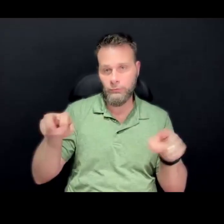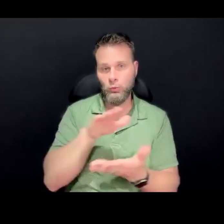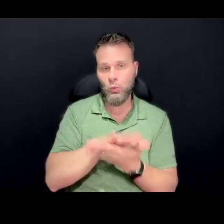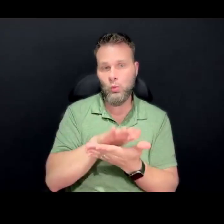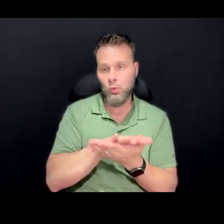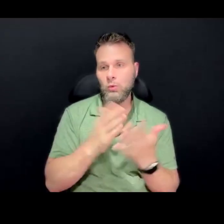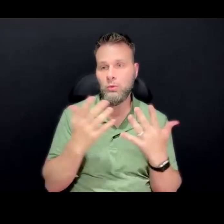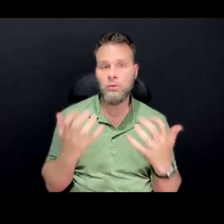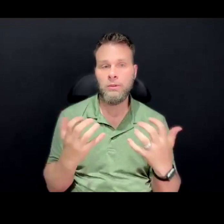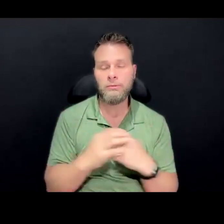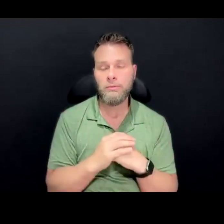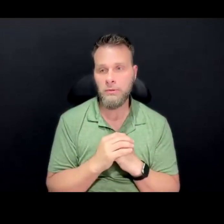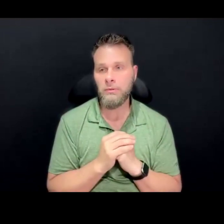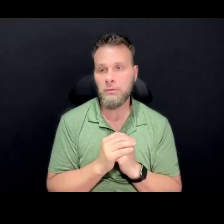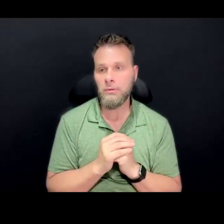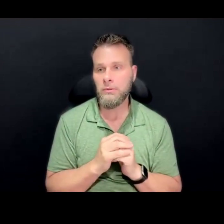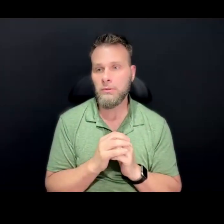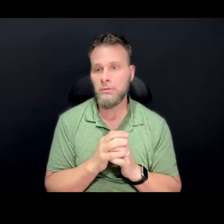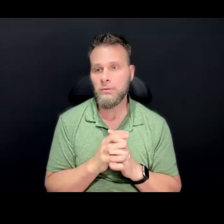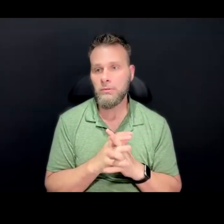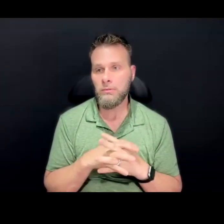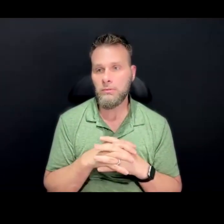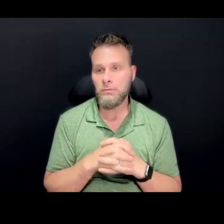Da li na